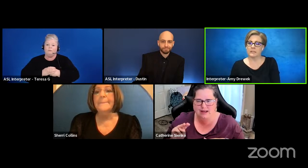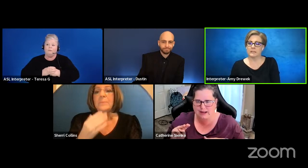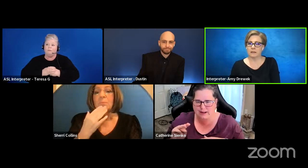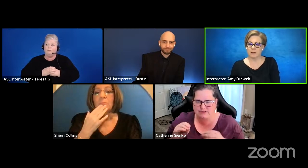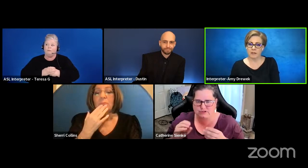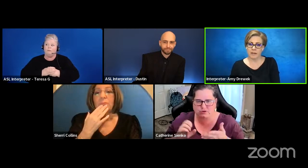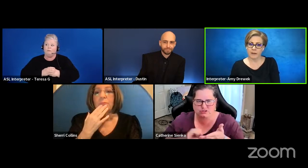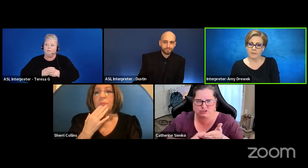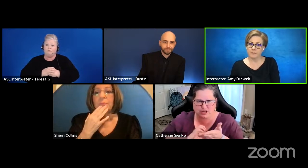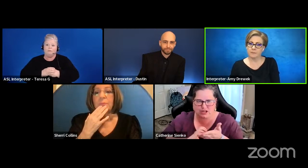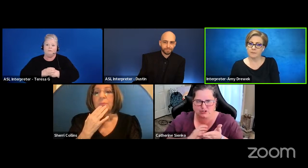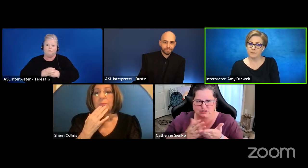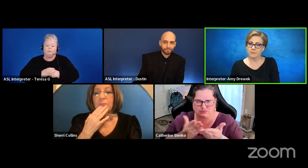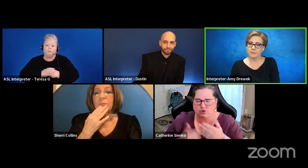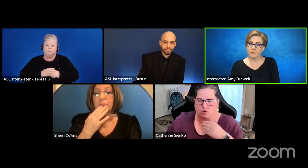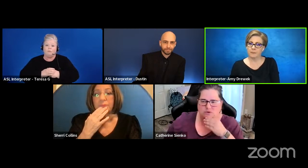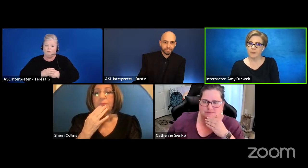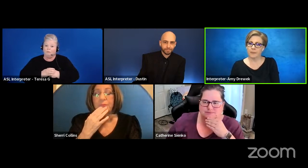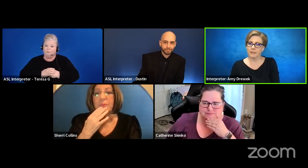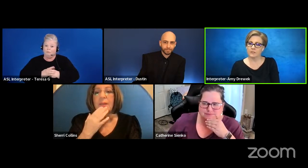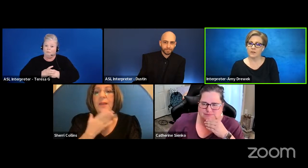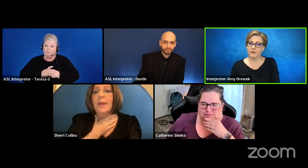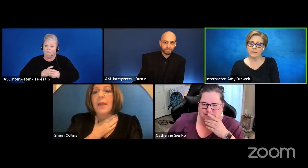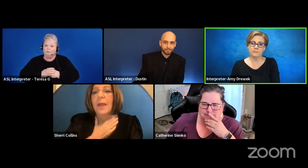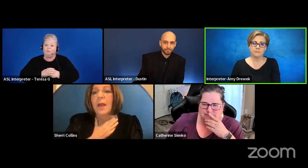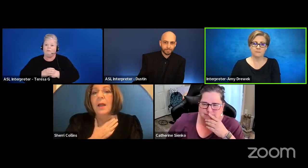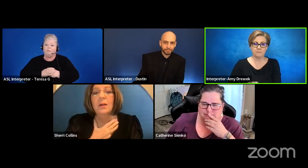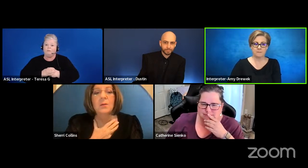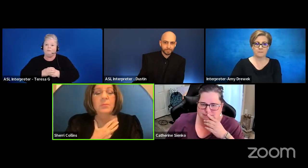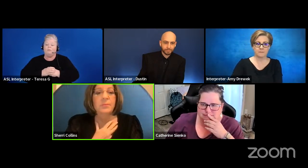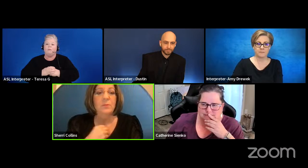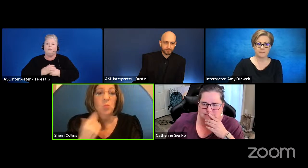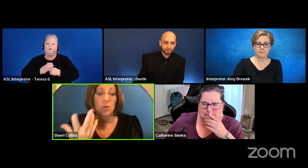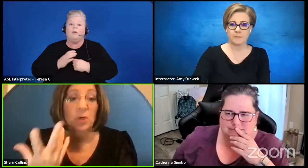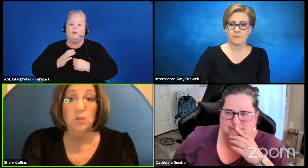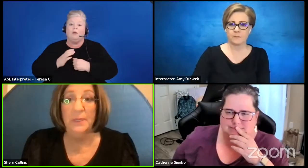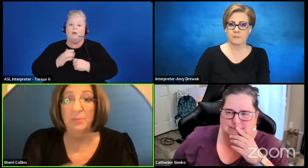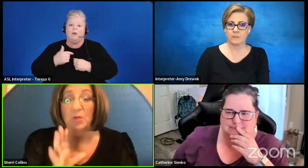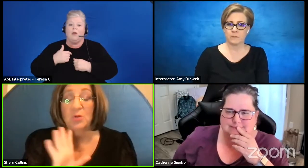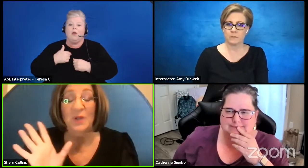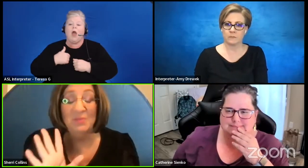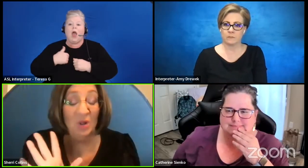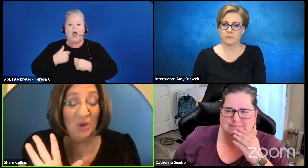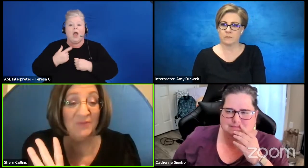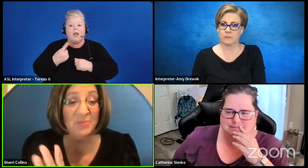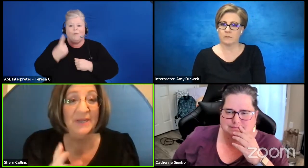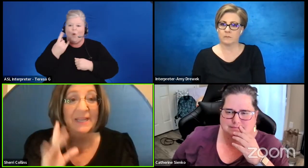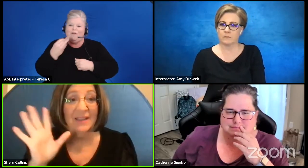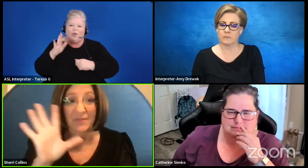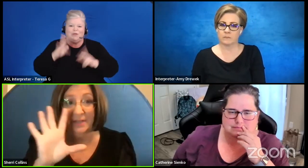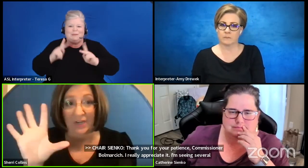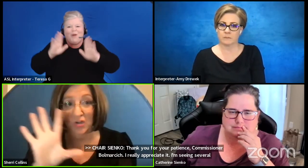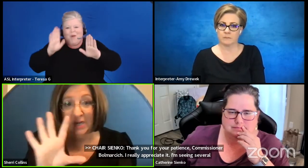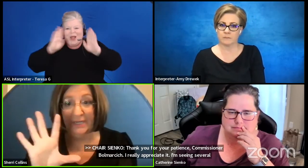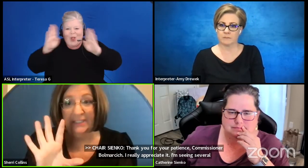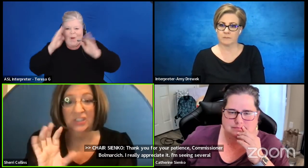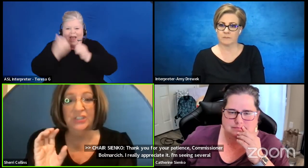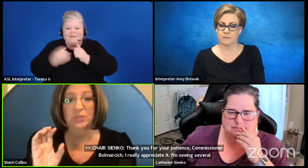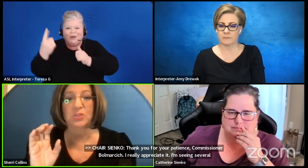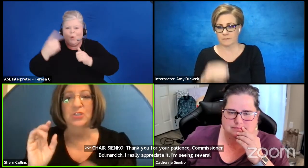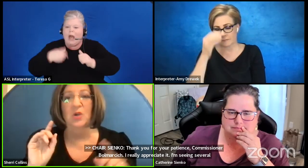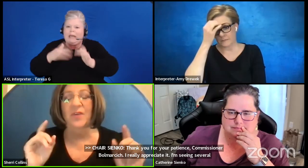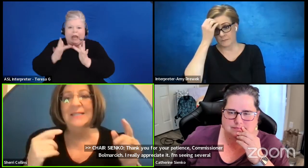rep, Estella Cunningham. Sherry? I'm one of those people. Hello, everybody. I have the